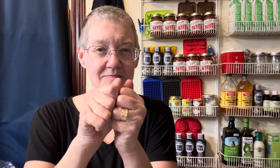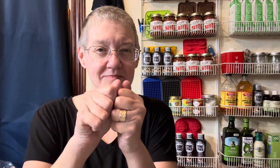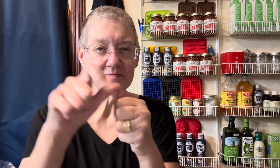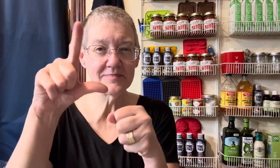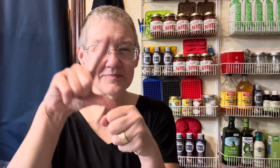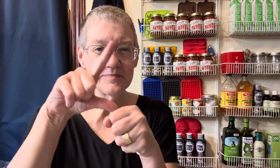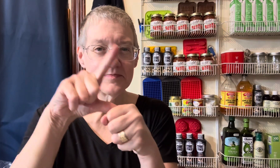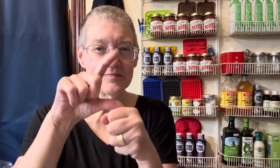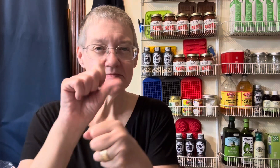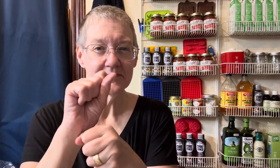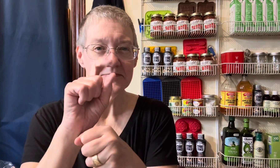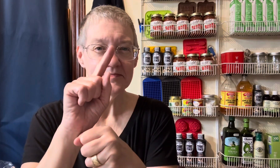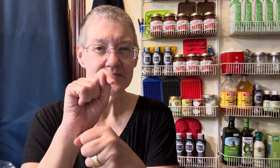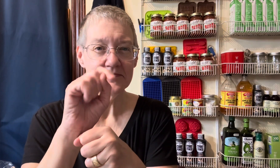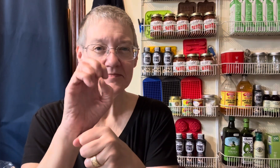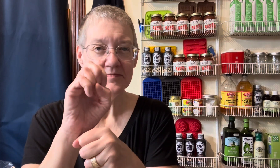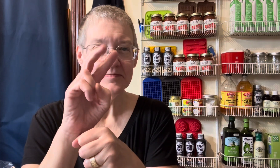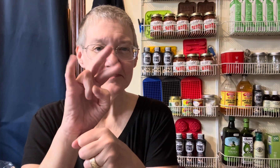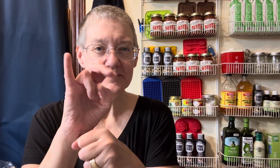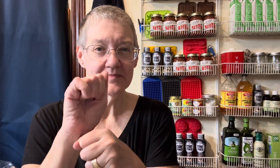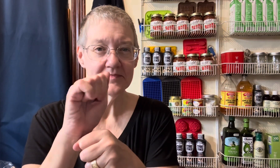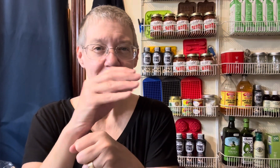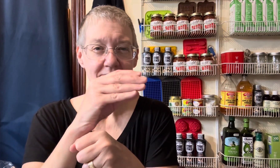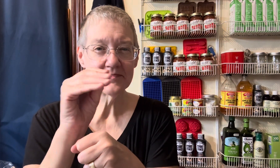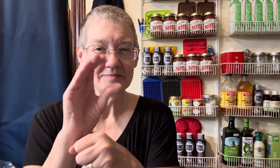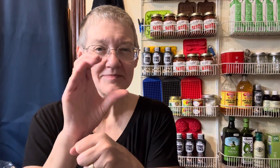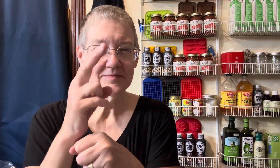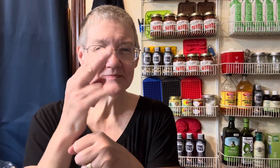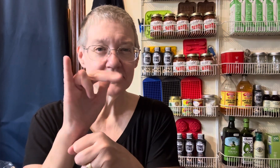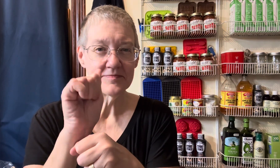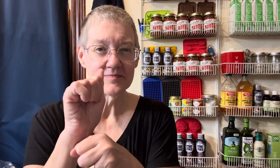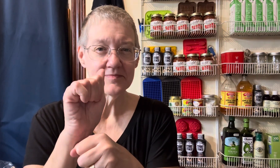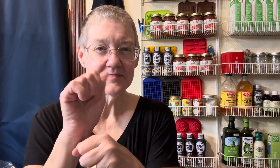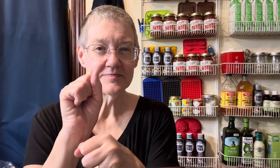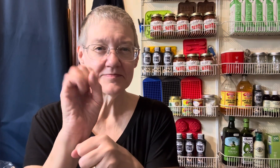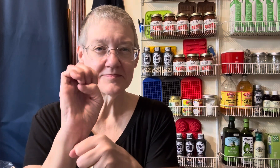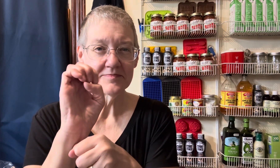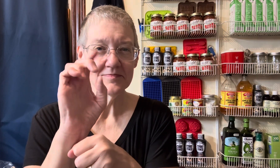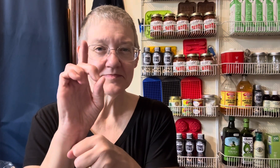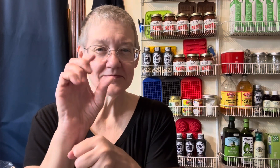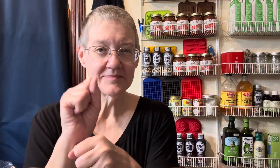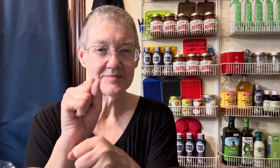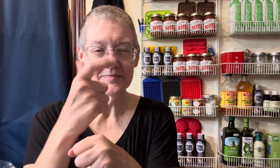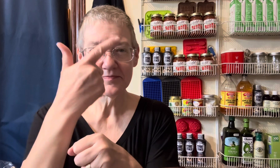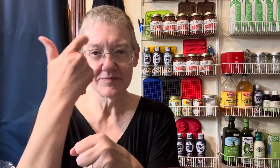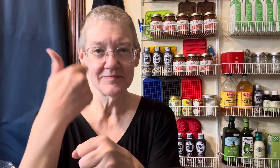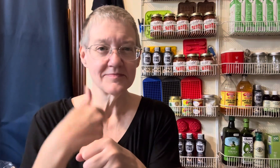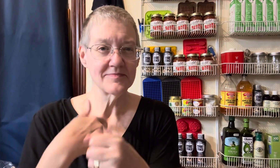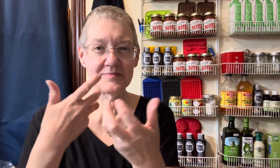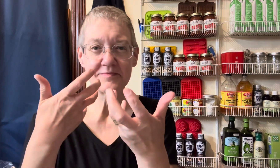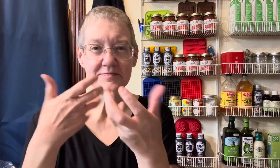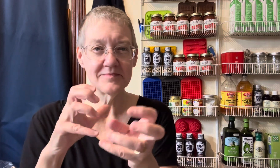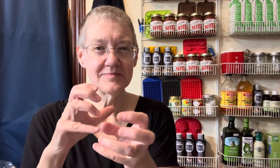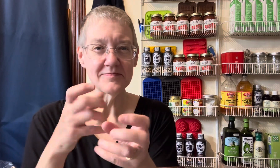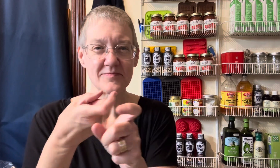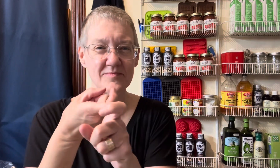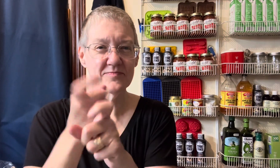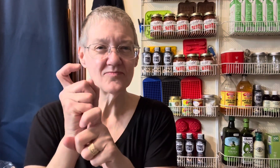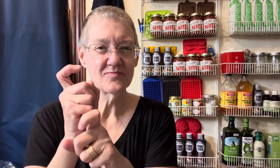time, where I add the liquid stevia and the chia seeds. I don't want to mix too much up in advance because I'm afraid that the